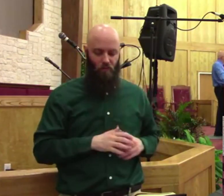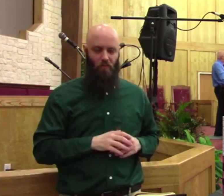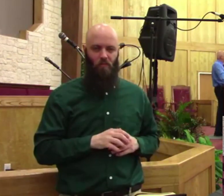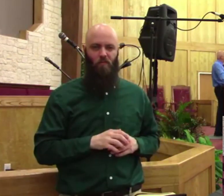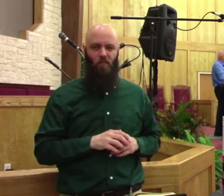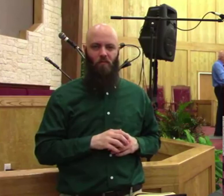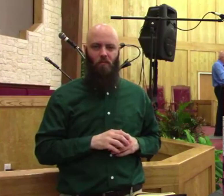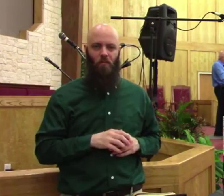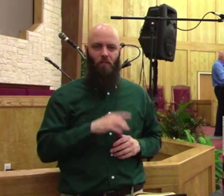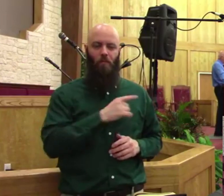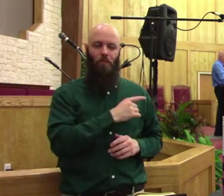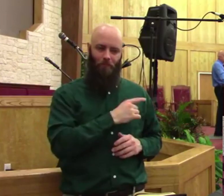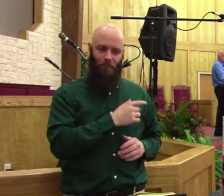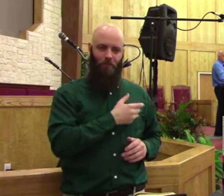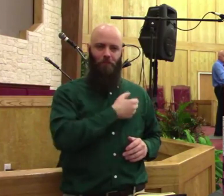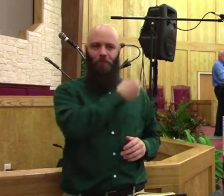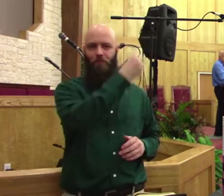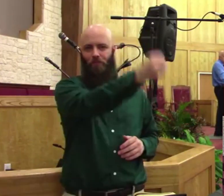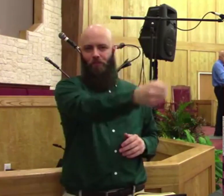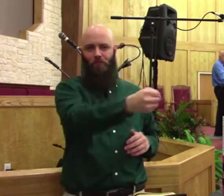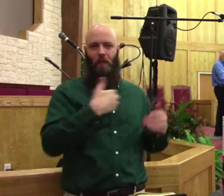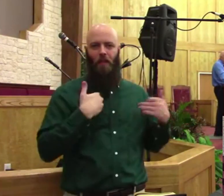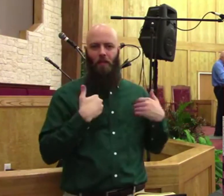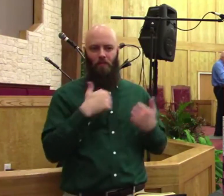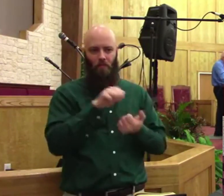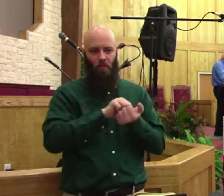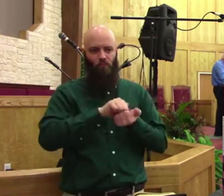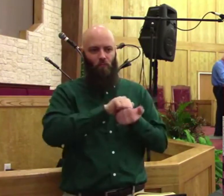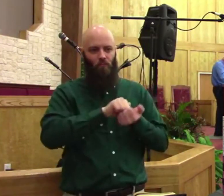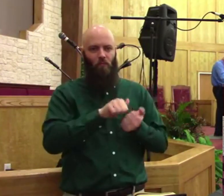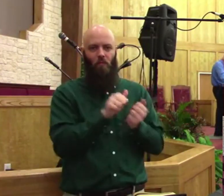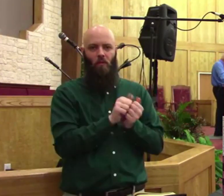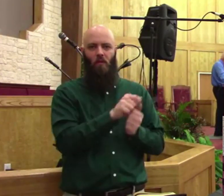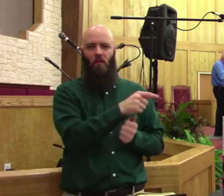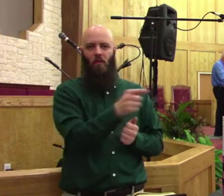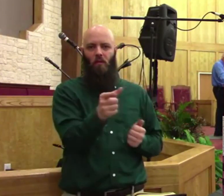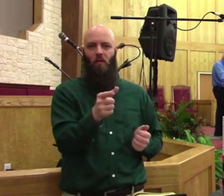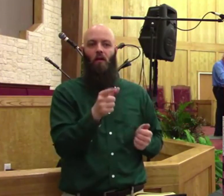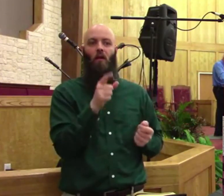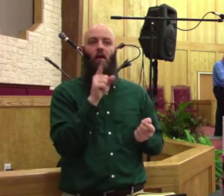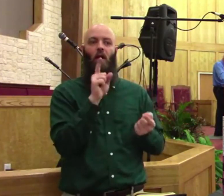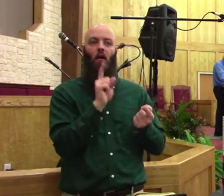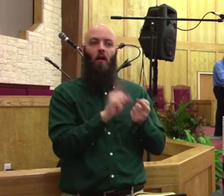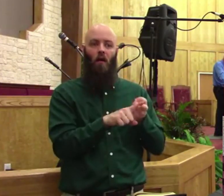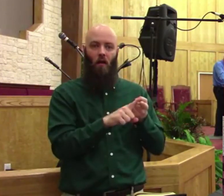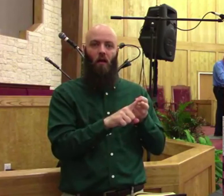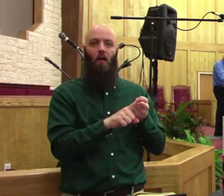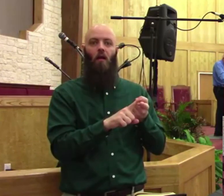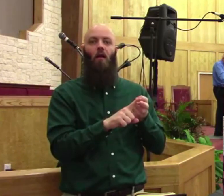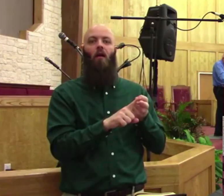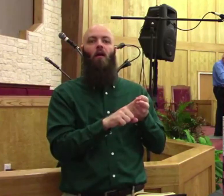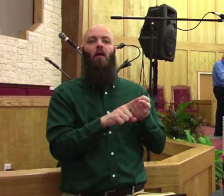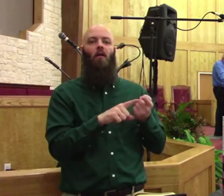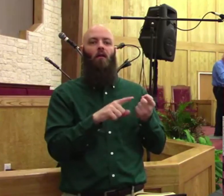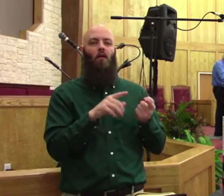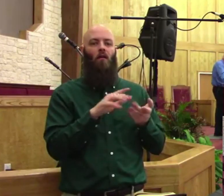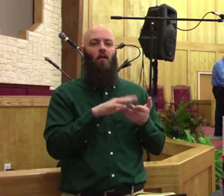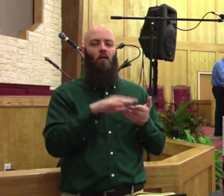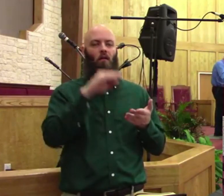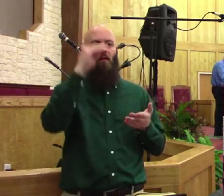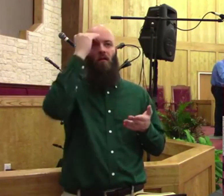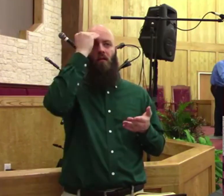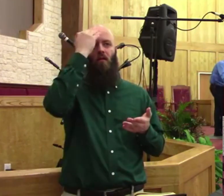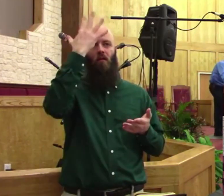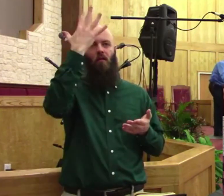the pasture, eating with the beasts of the field, until he realized and learned that the Most High